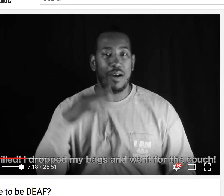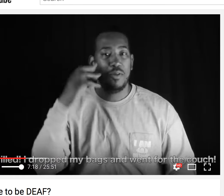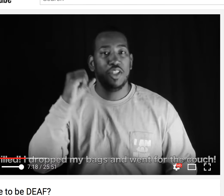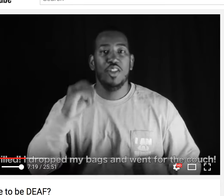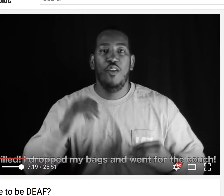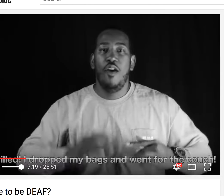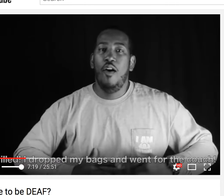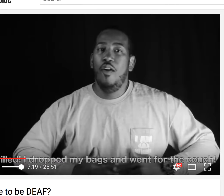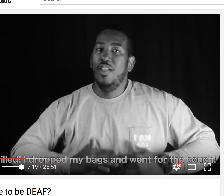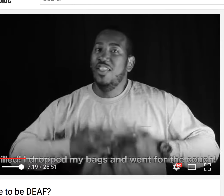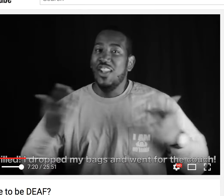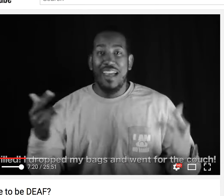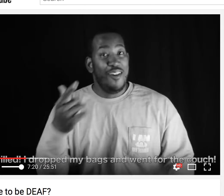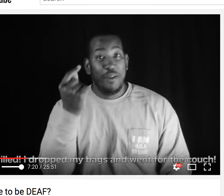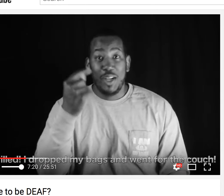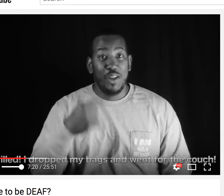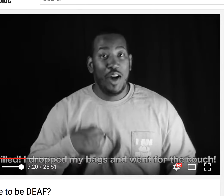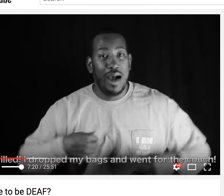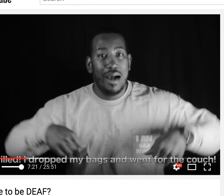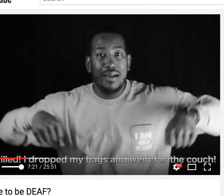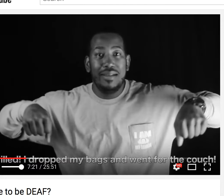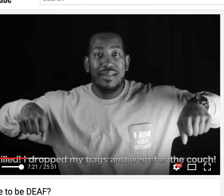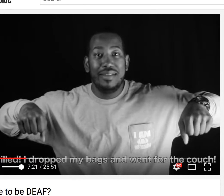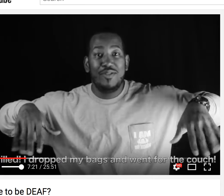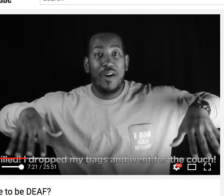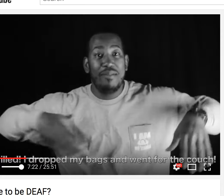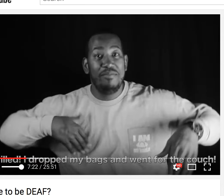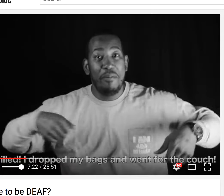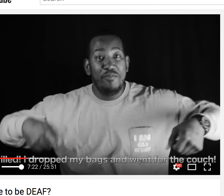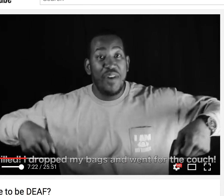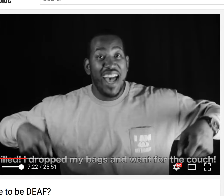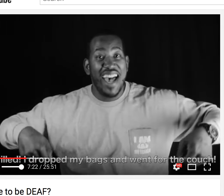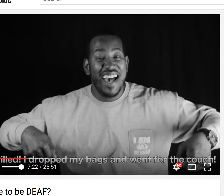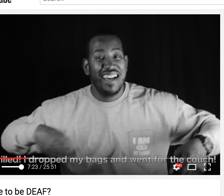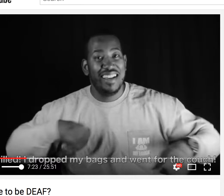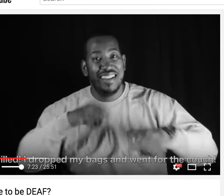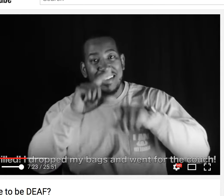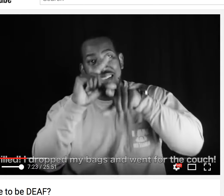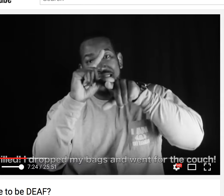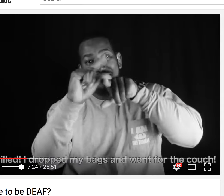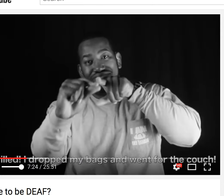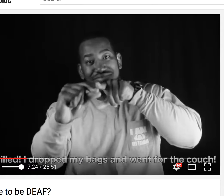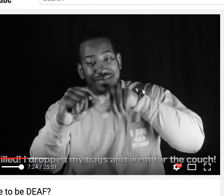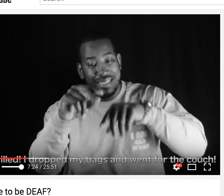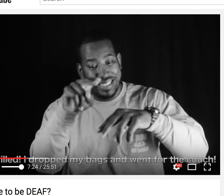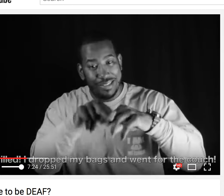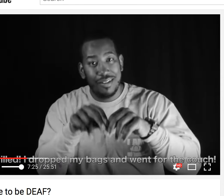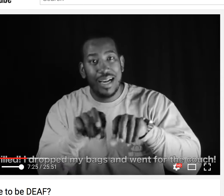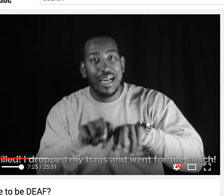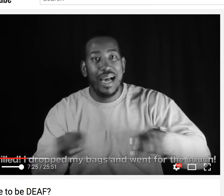Oh my gosh, the feeling. I just, all of my stuff that I had in my hands, I dropped,